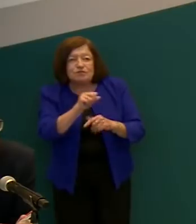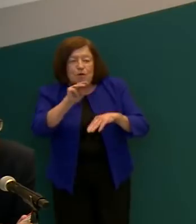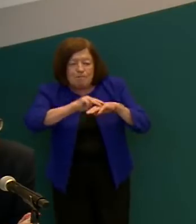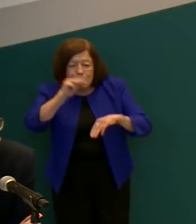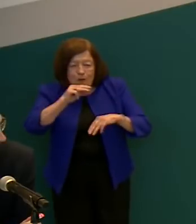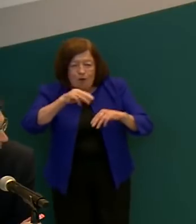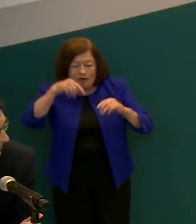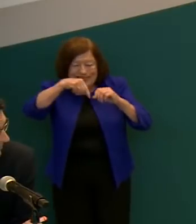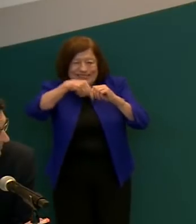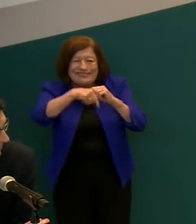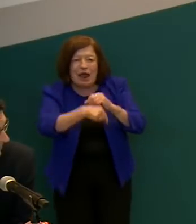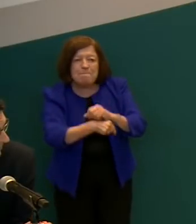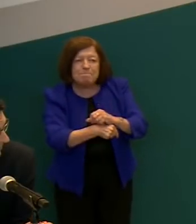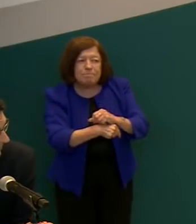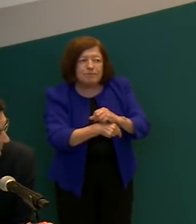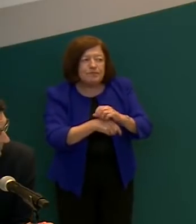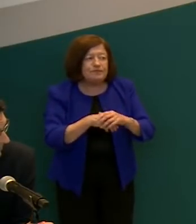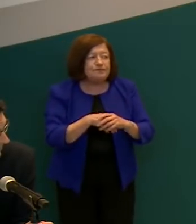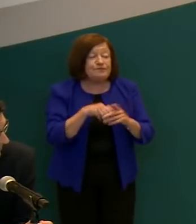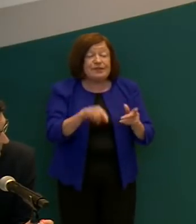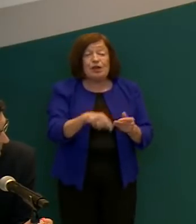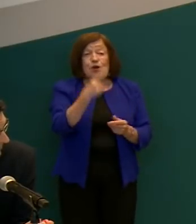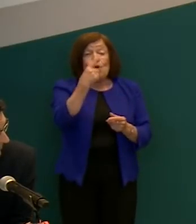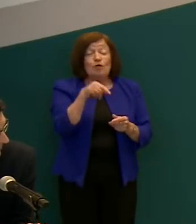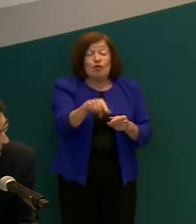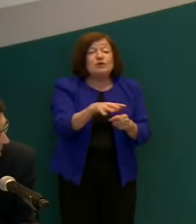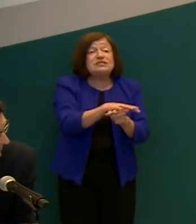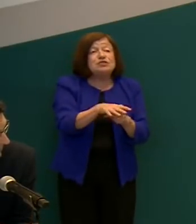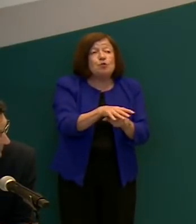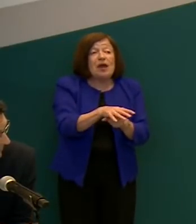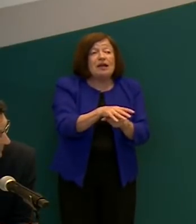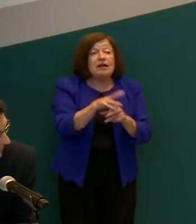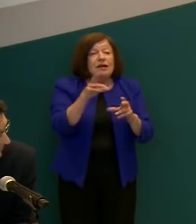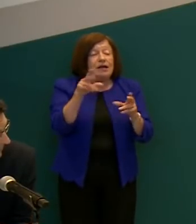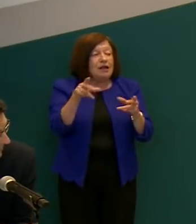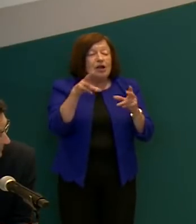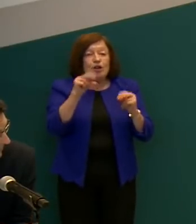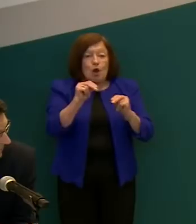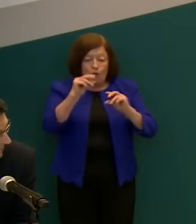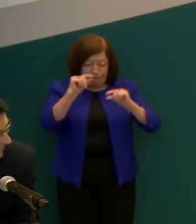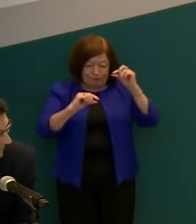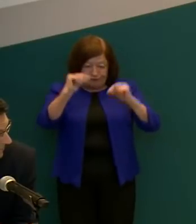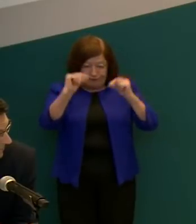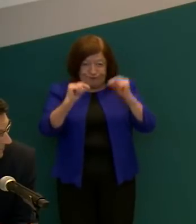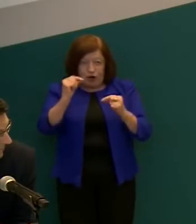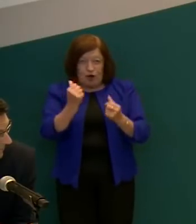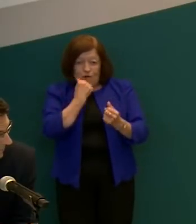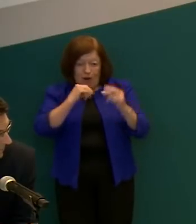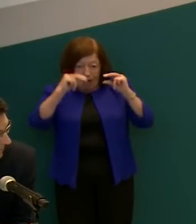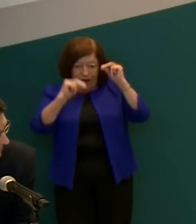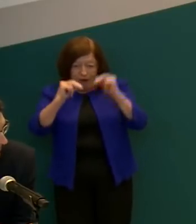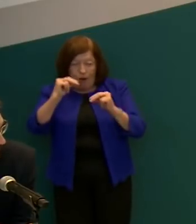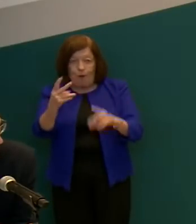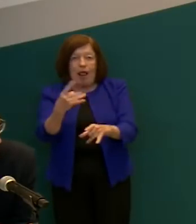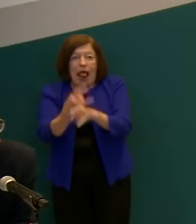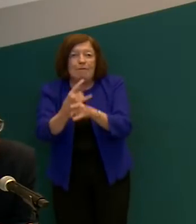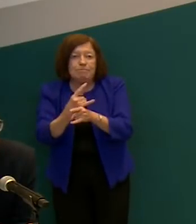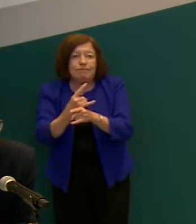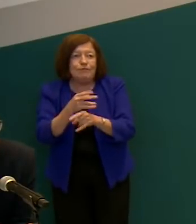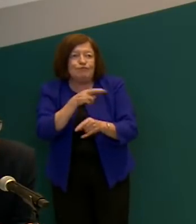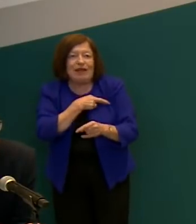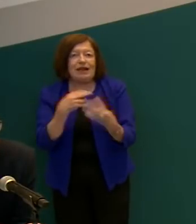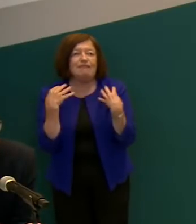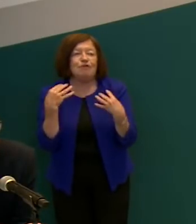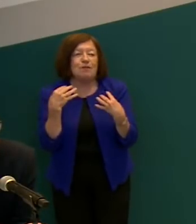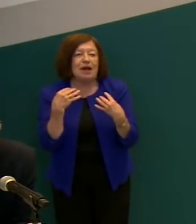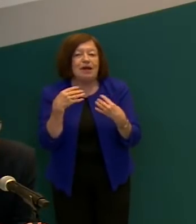So that's one of those circumstances where no amount of calculations is going to help the